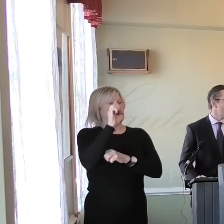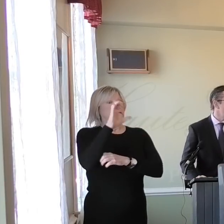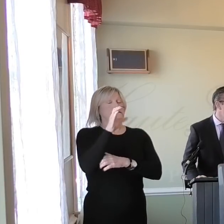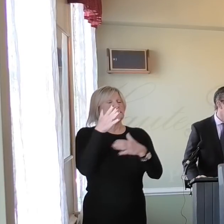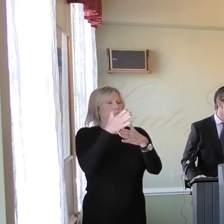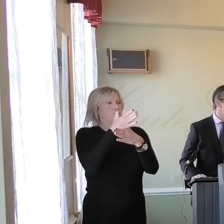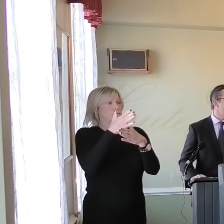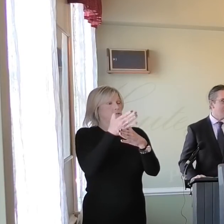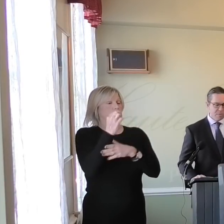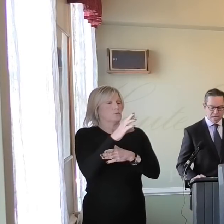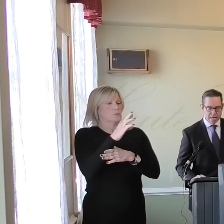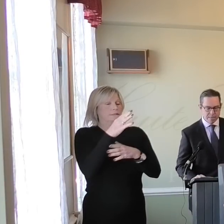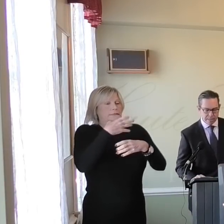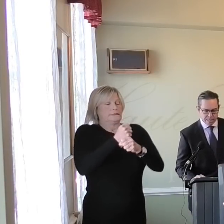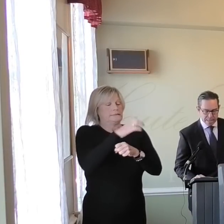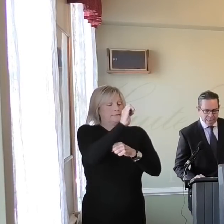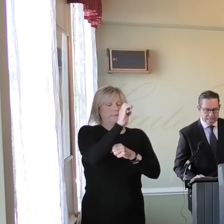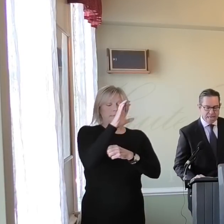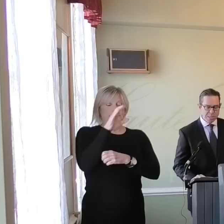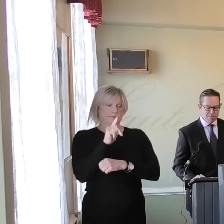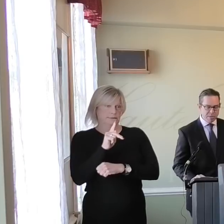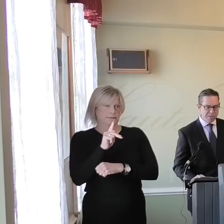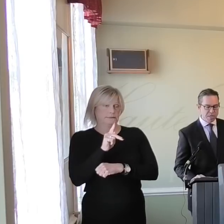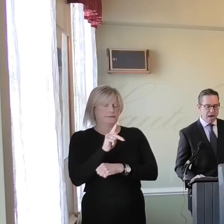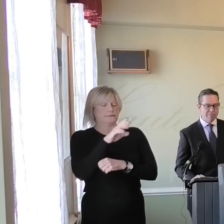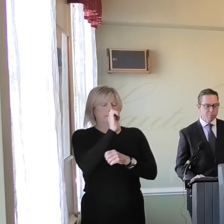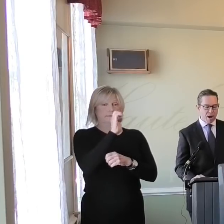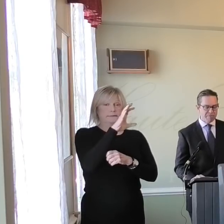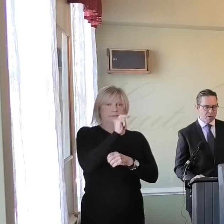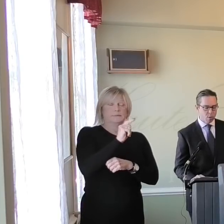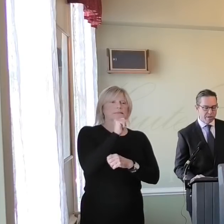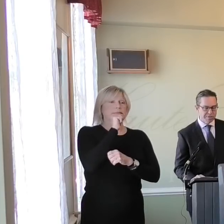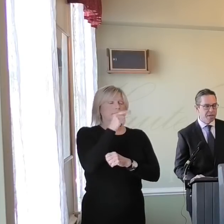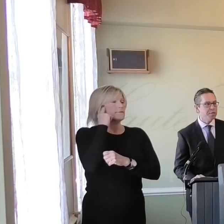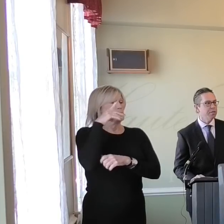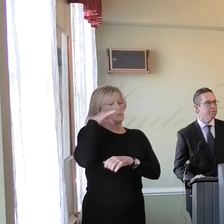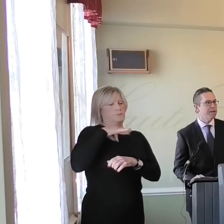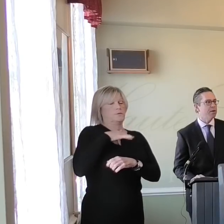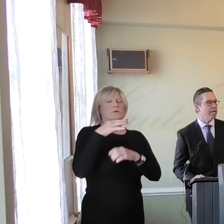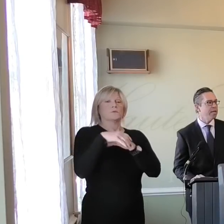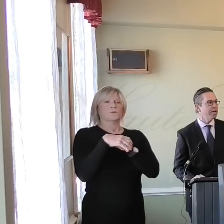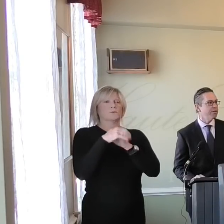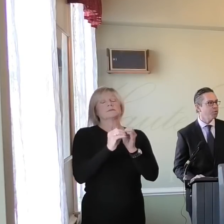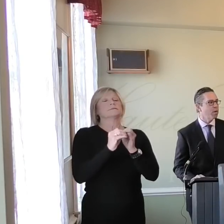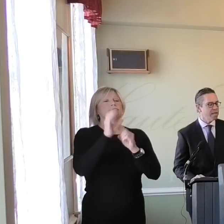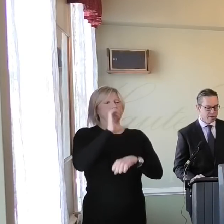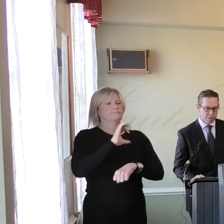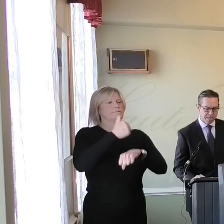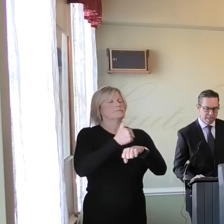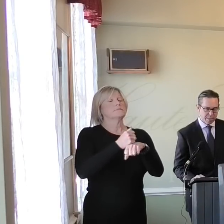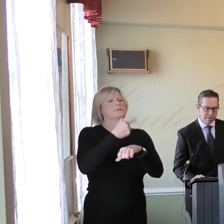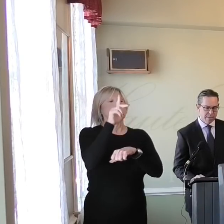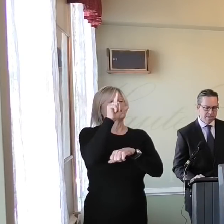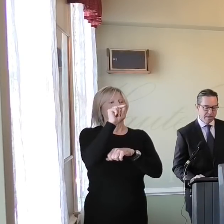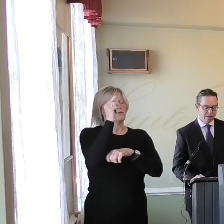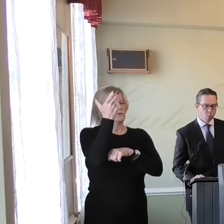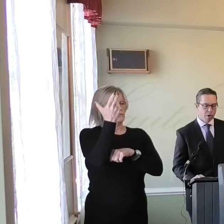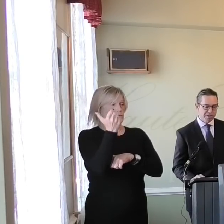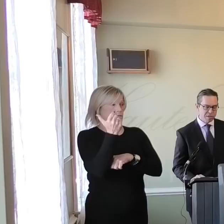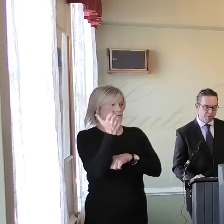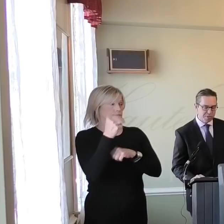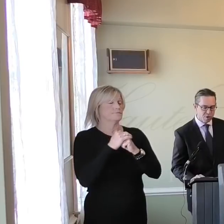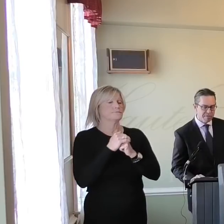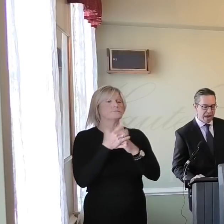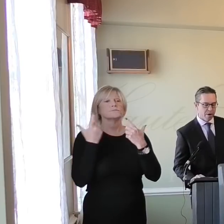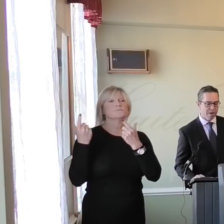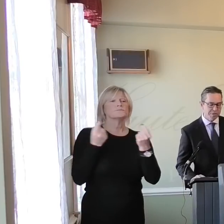City Partnership, or ECP. The ECP is a not-for-profit organization founded in 2013 that